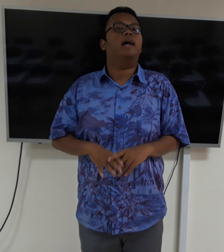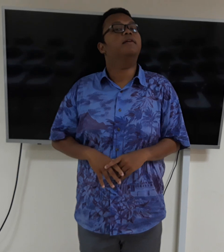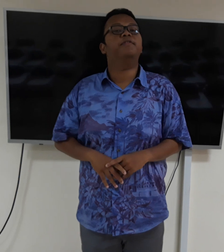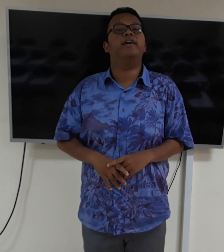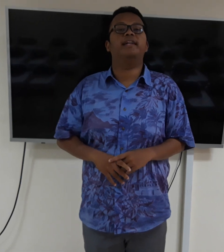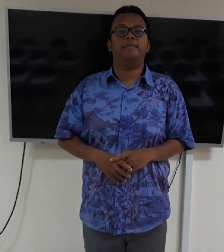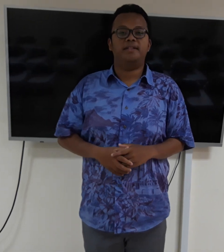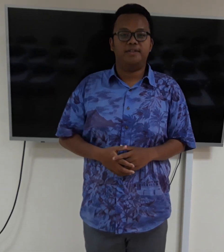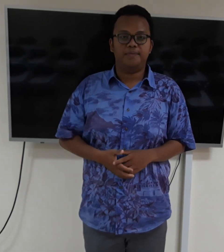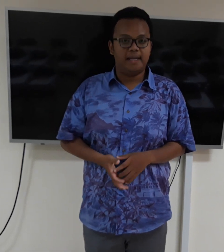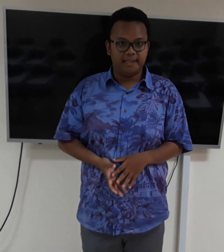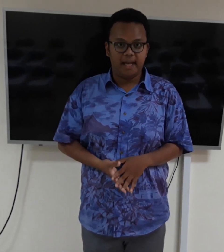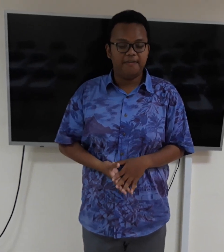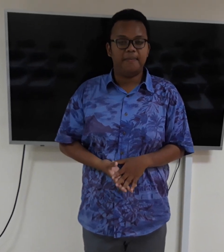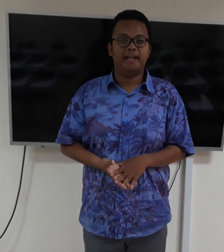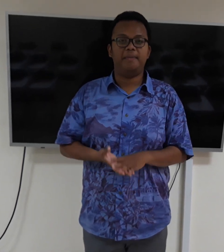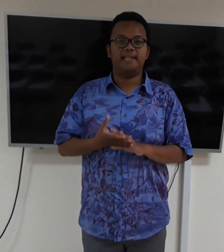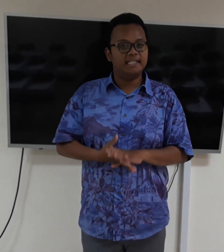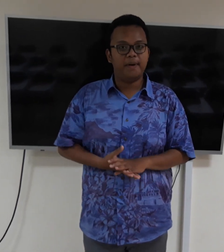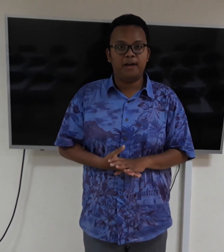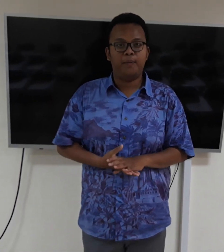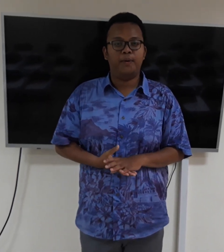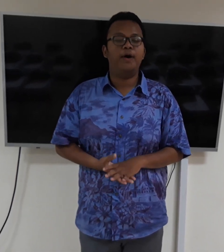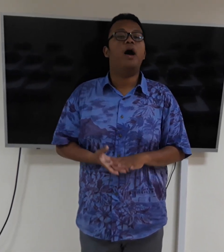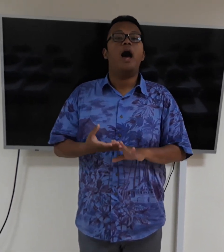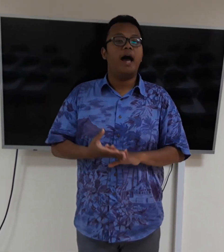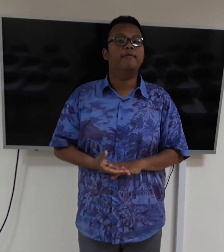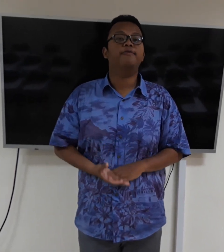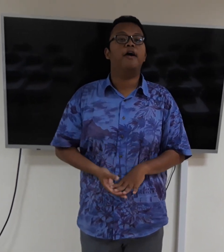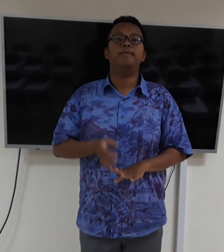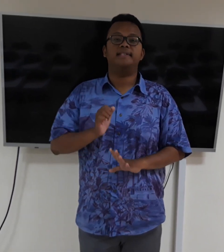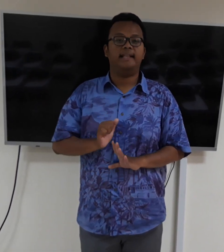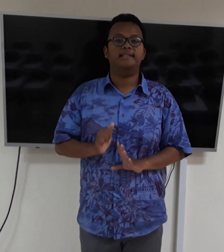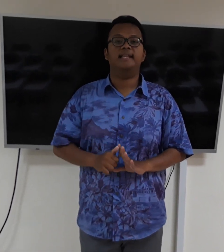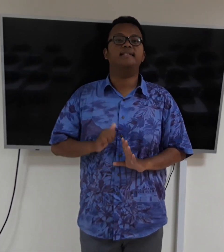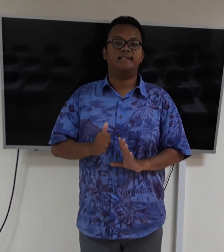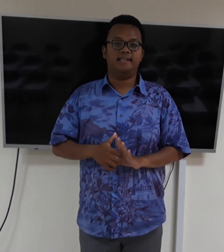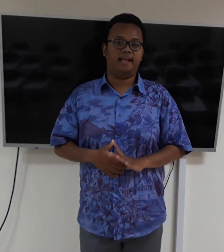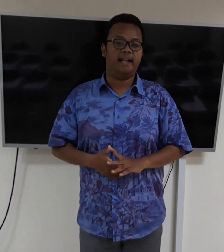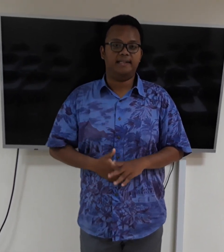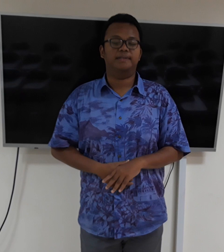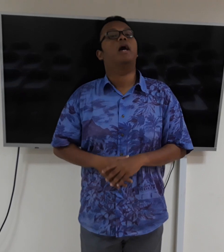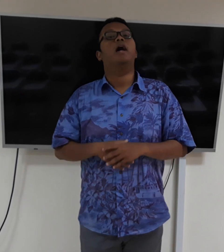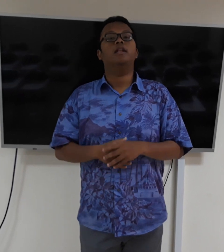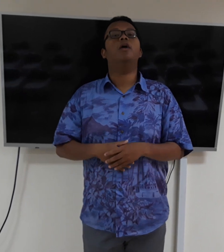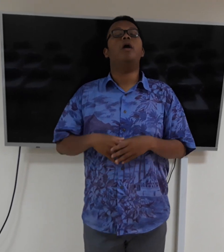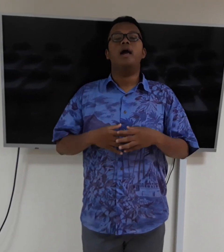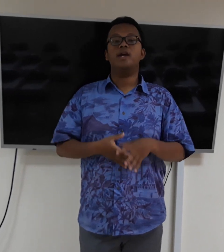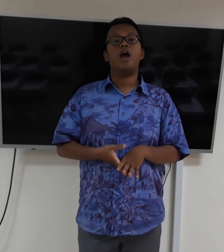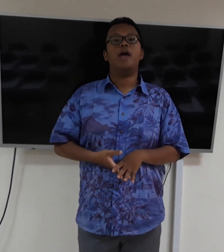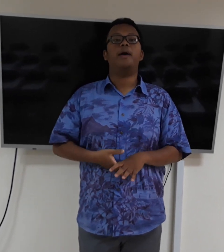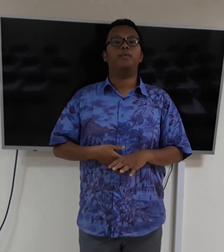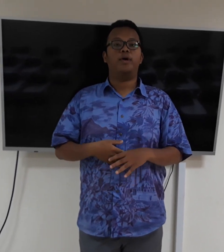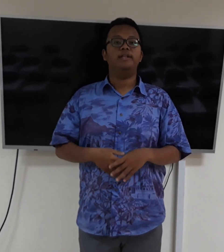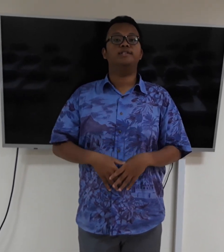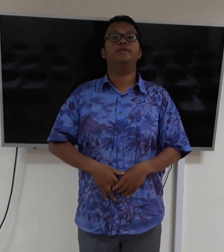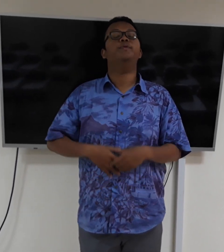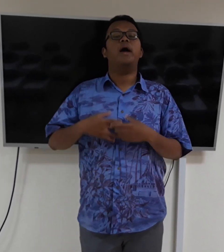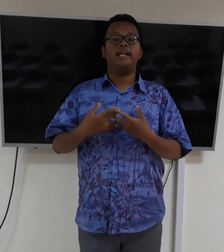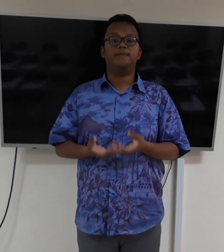Hello everyone, let me introduce myself. My name is Adjie Pradana Wibowo. I'm from the Statistics 6th class. Now, here I am. I'm going to